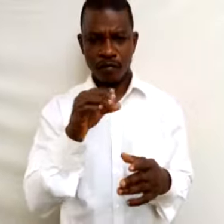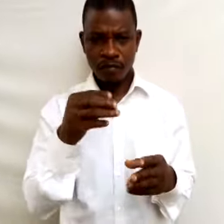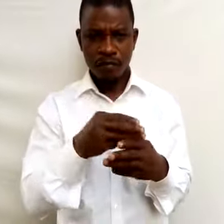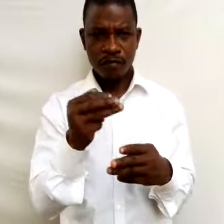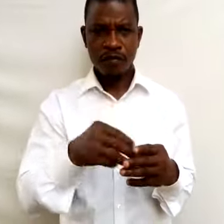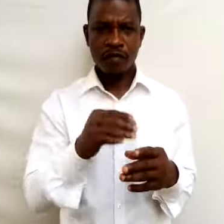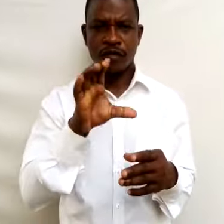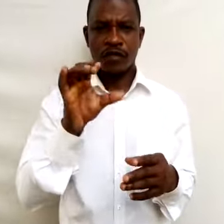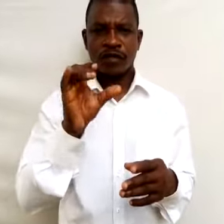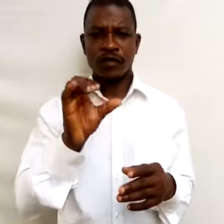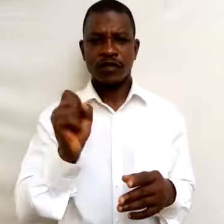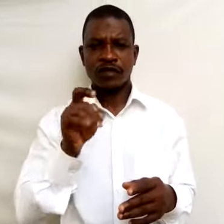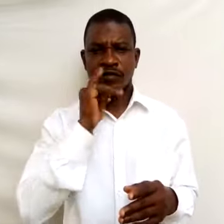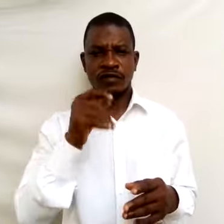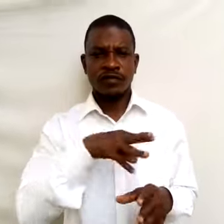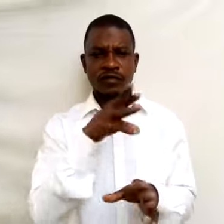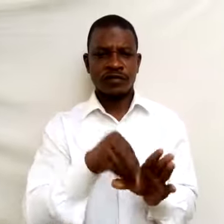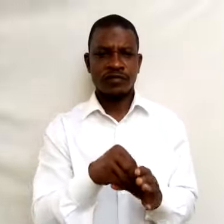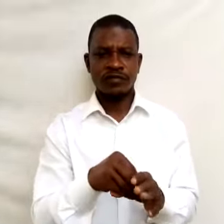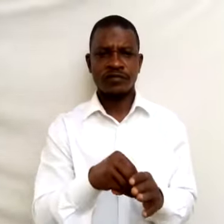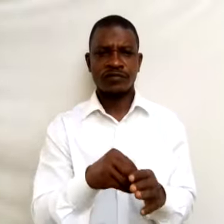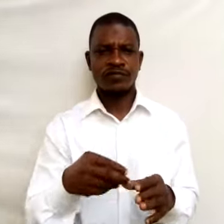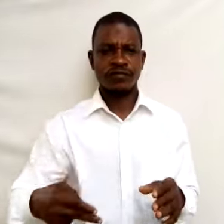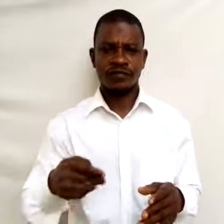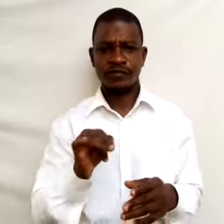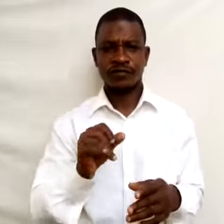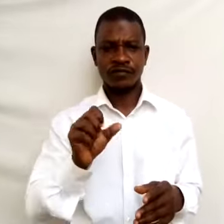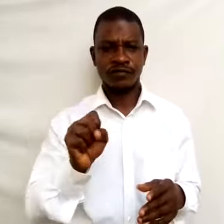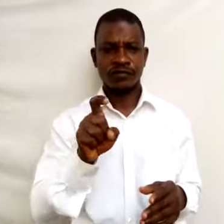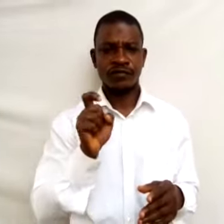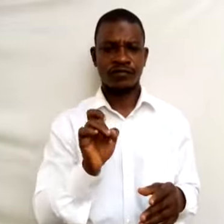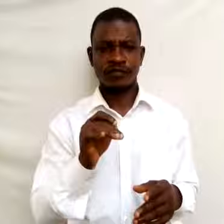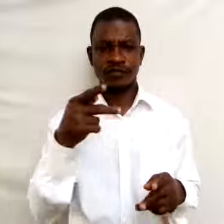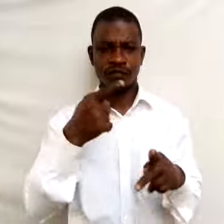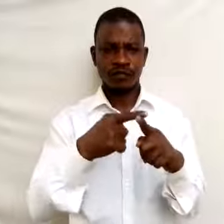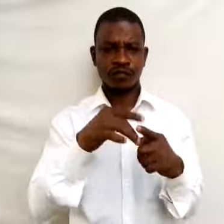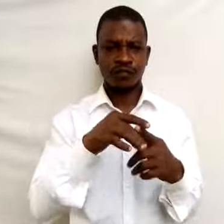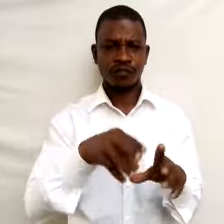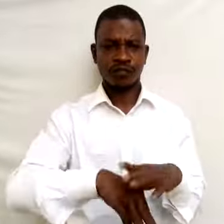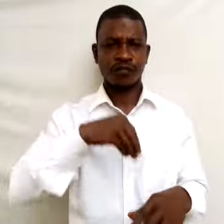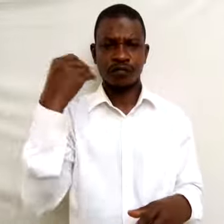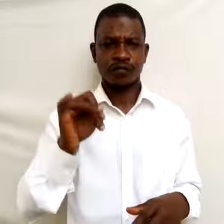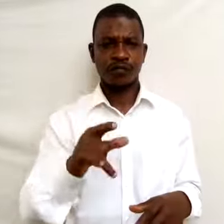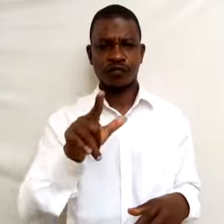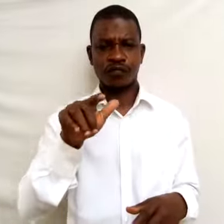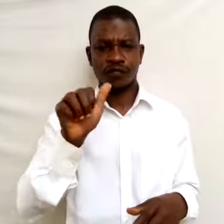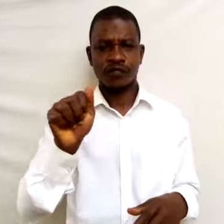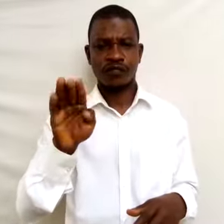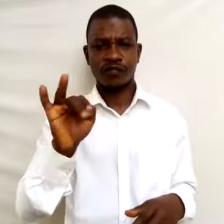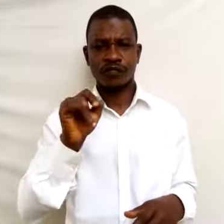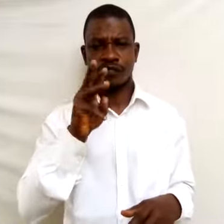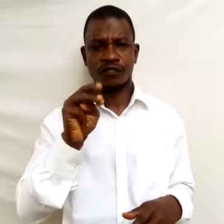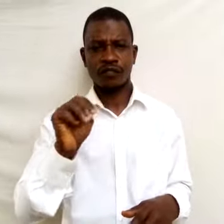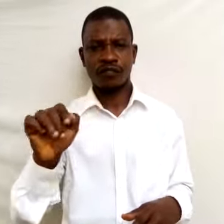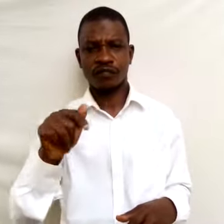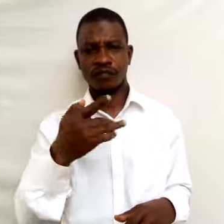operation, involving excision plus the removal of the labia majora and the